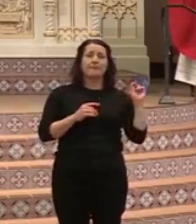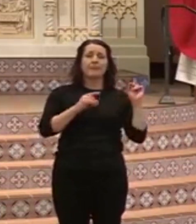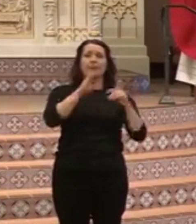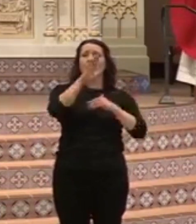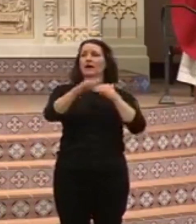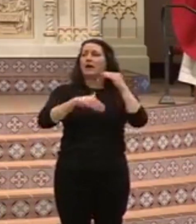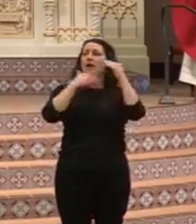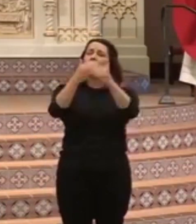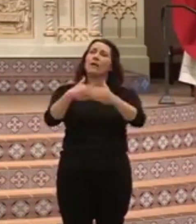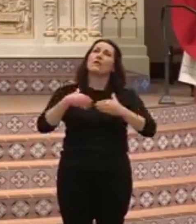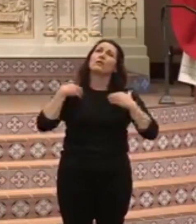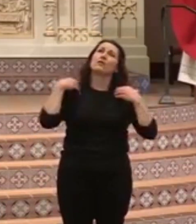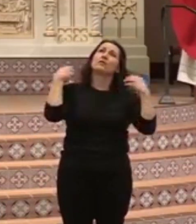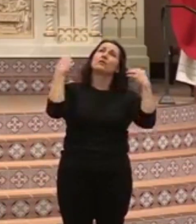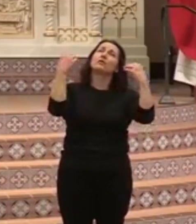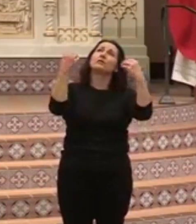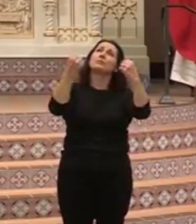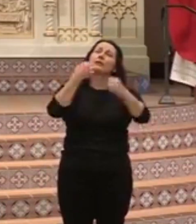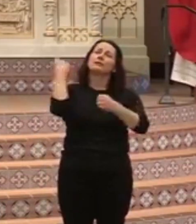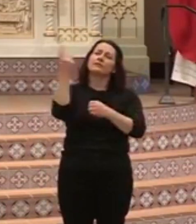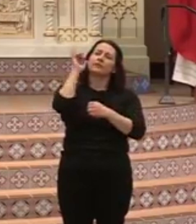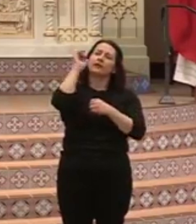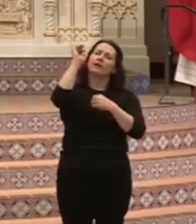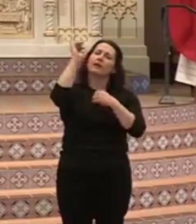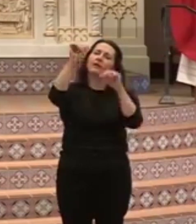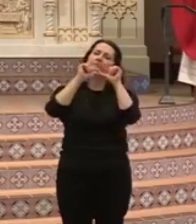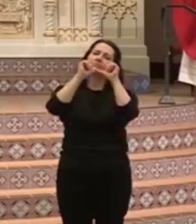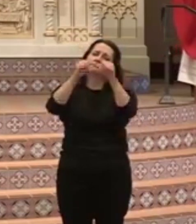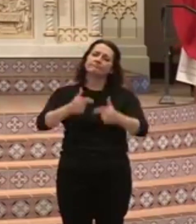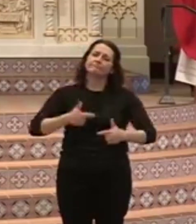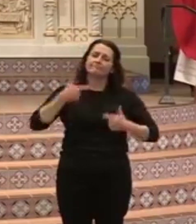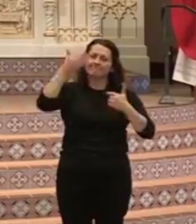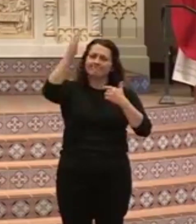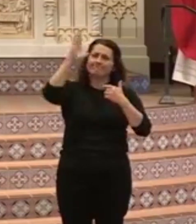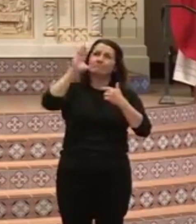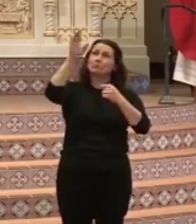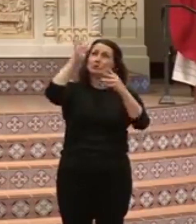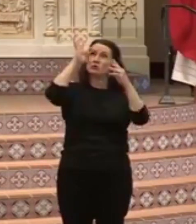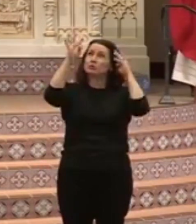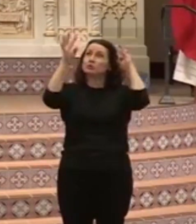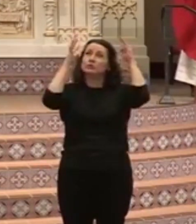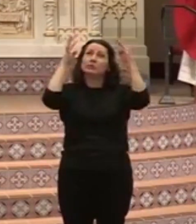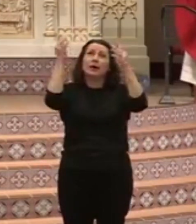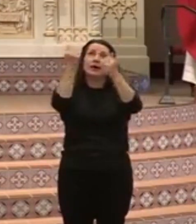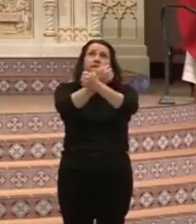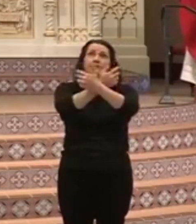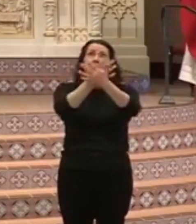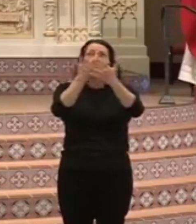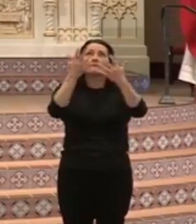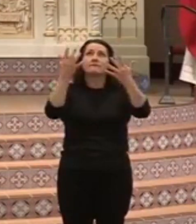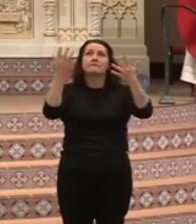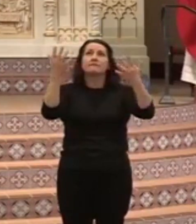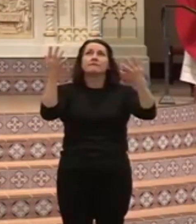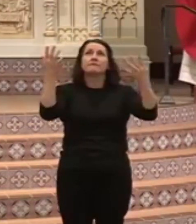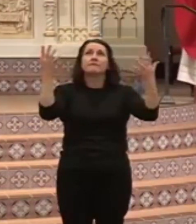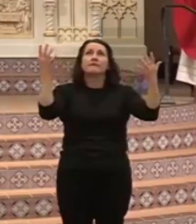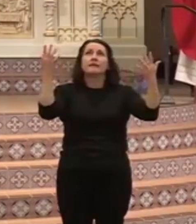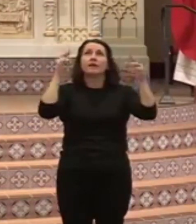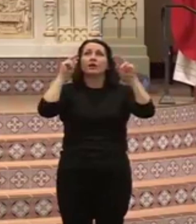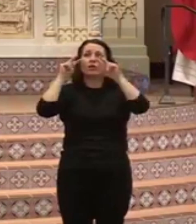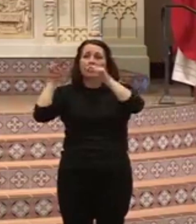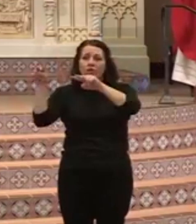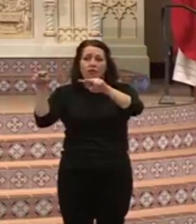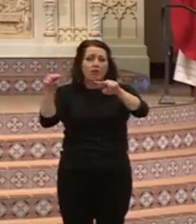Almighty, ever-living God, by whose decree all things were founded, look with favor on